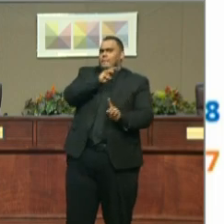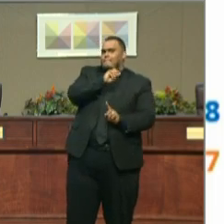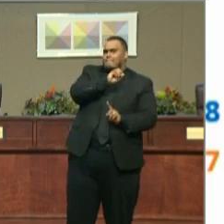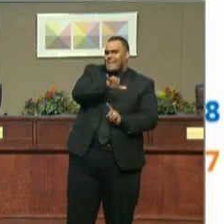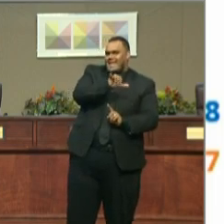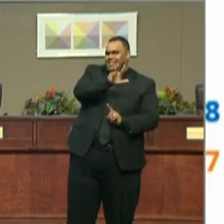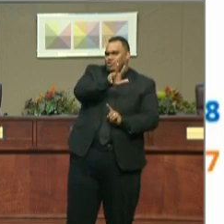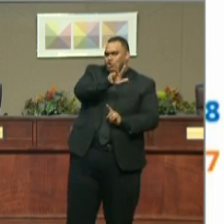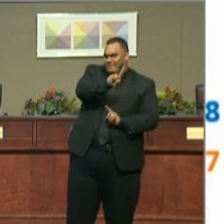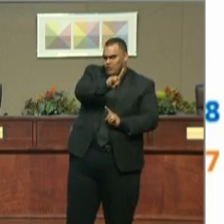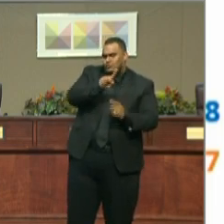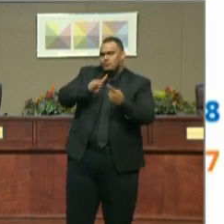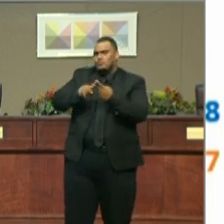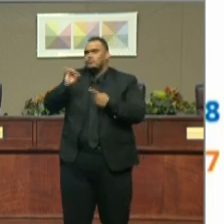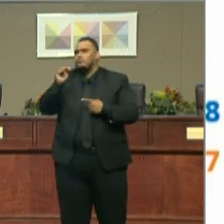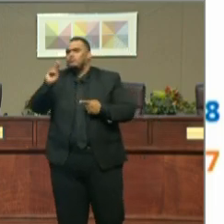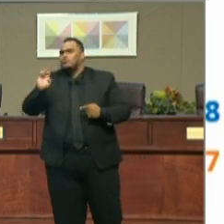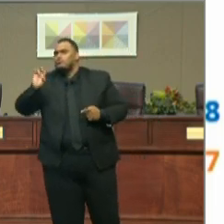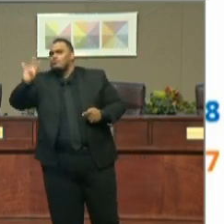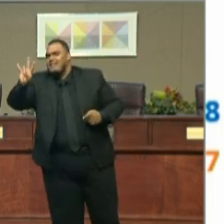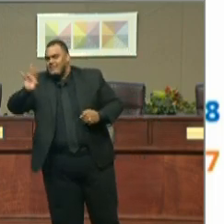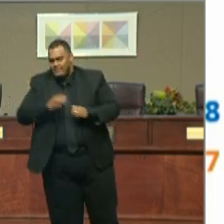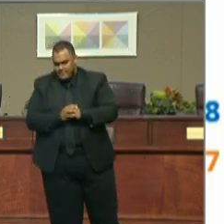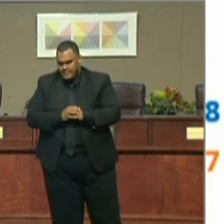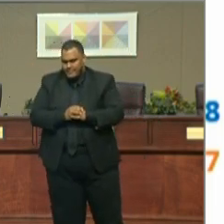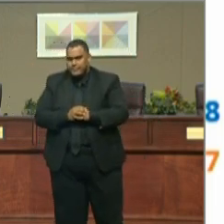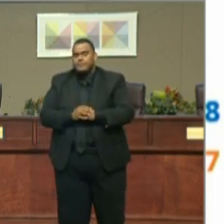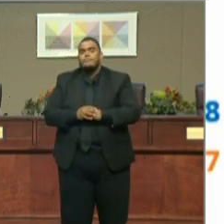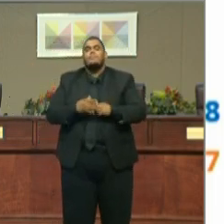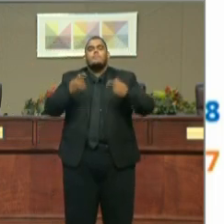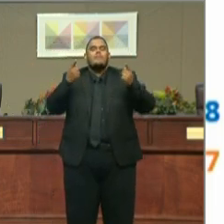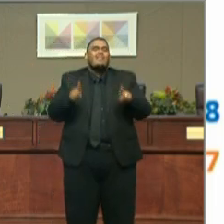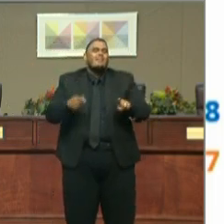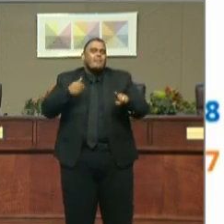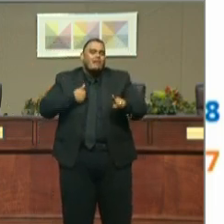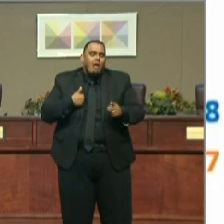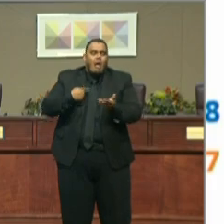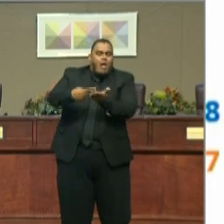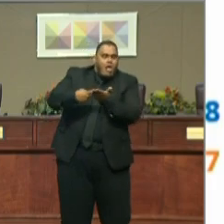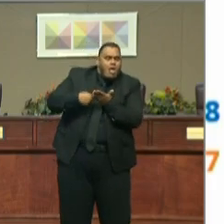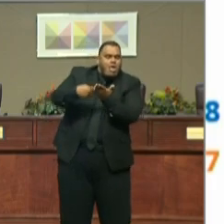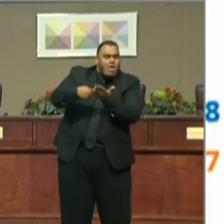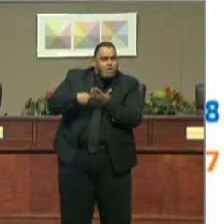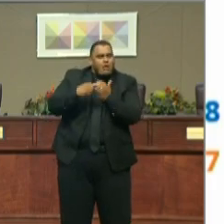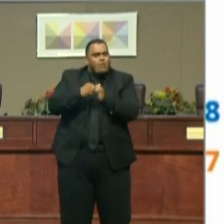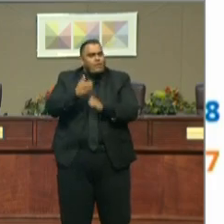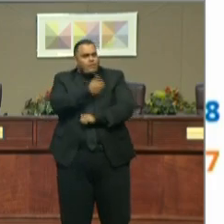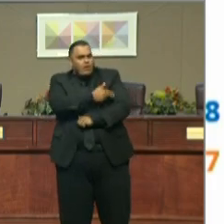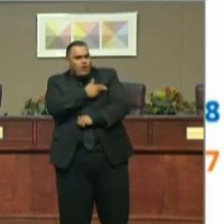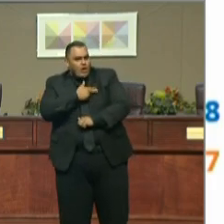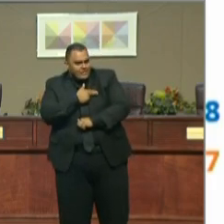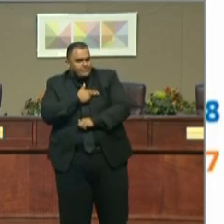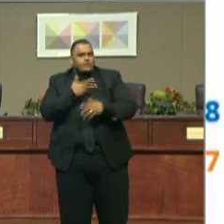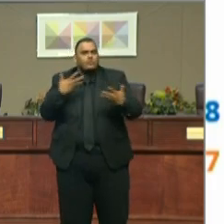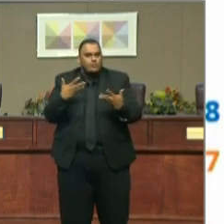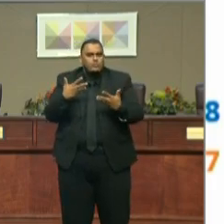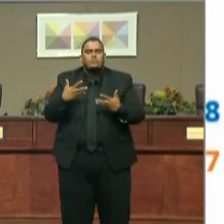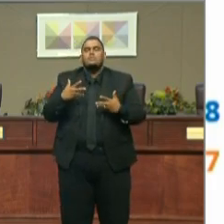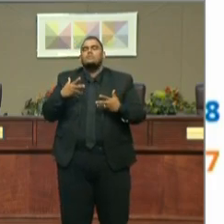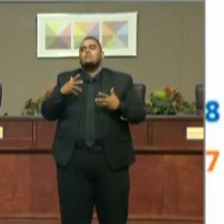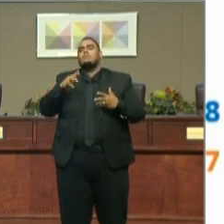Talking to the hospitals also, they, and I don't know how much of that data is also we can verify,